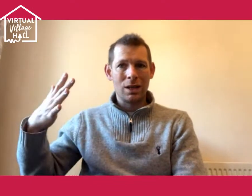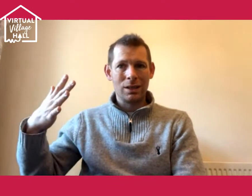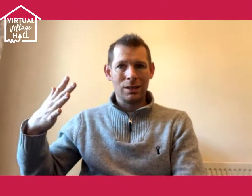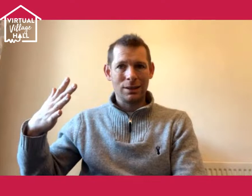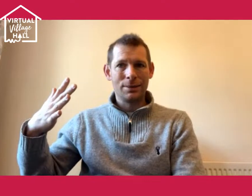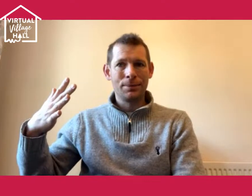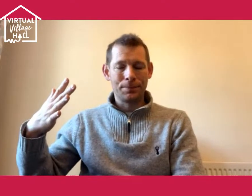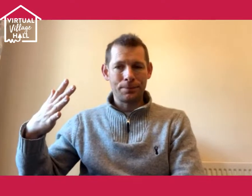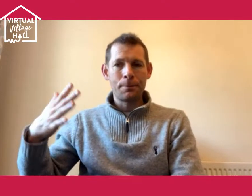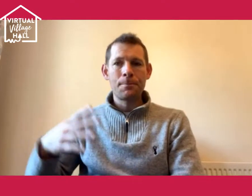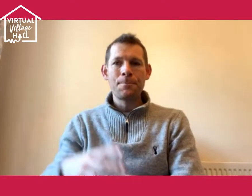White.